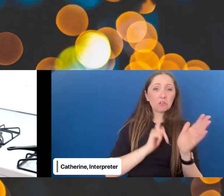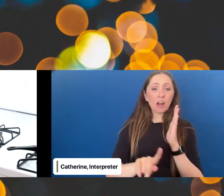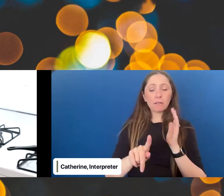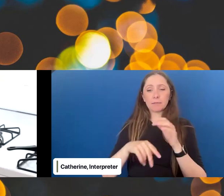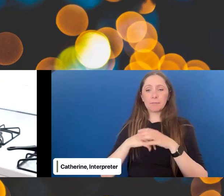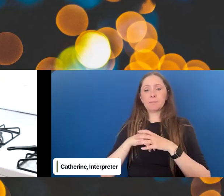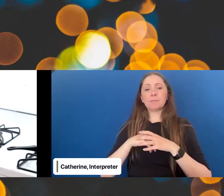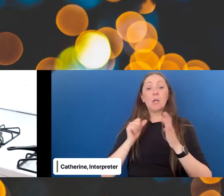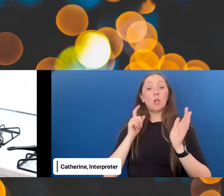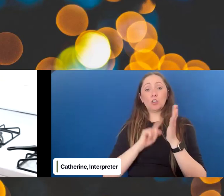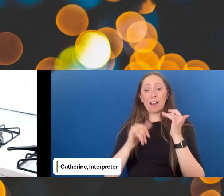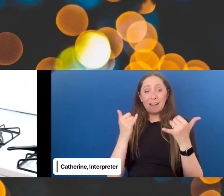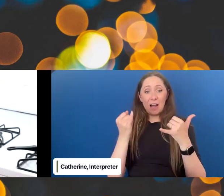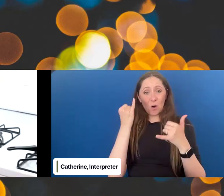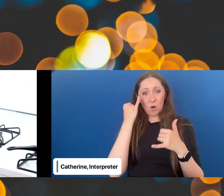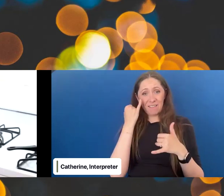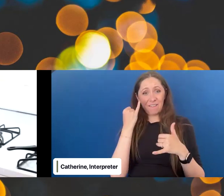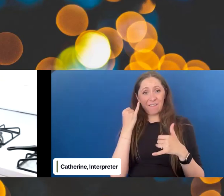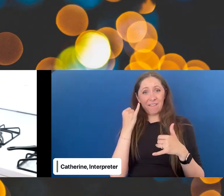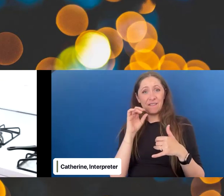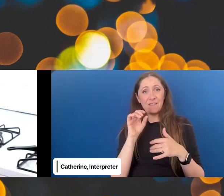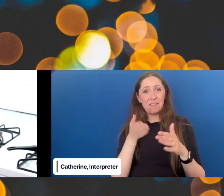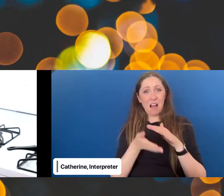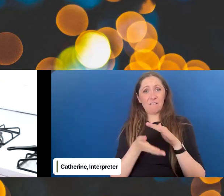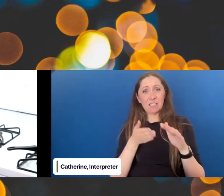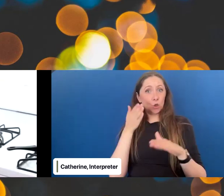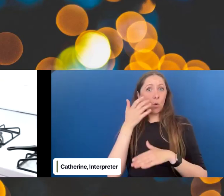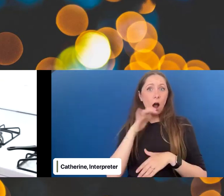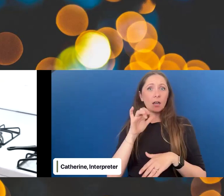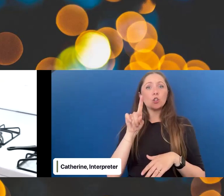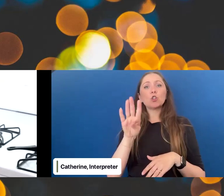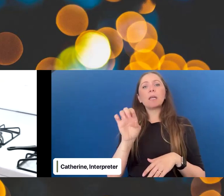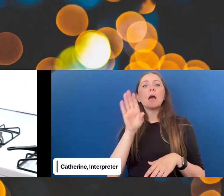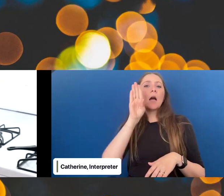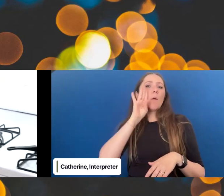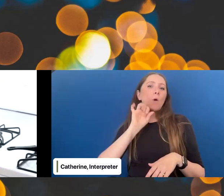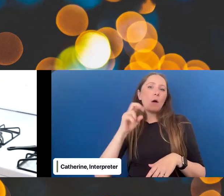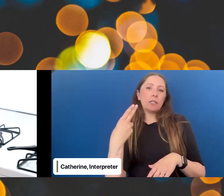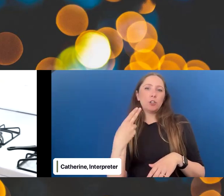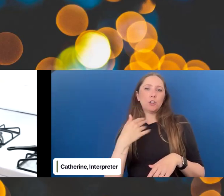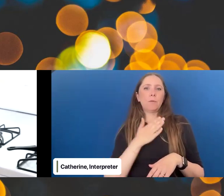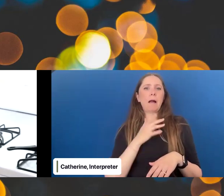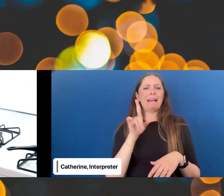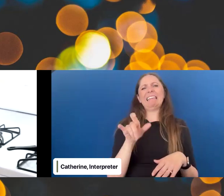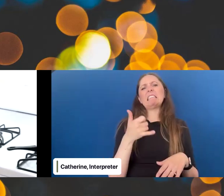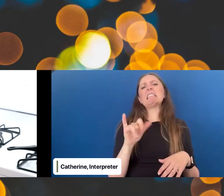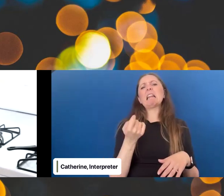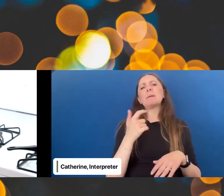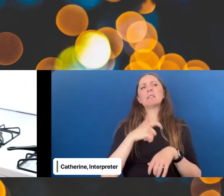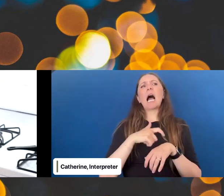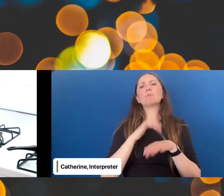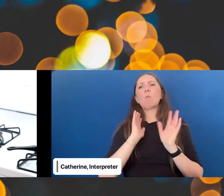You can check on it now to see if your oven's too hot. It's gonna be brownish. Mine can still use a little bit of